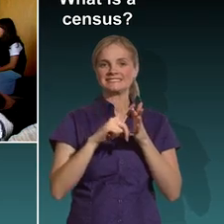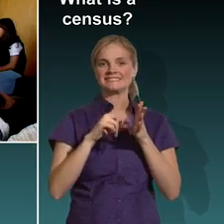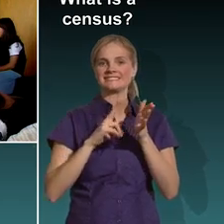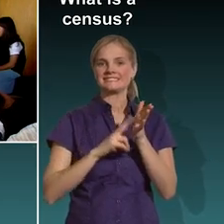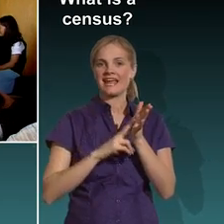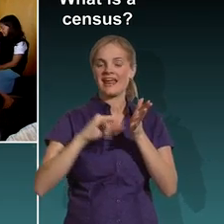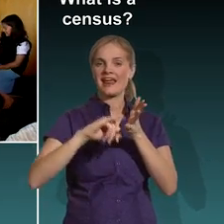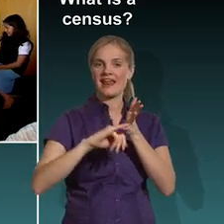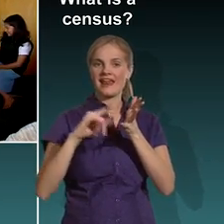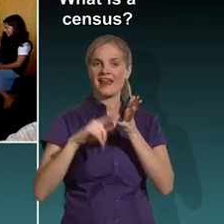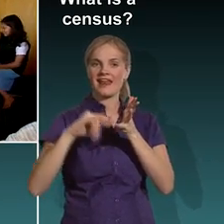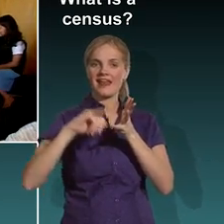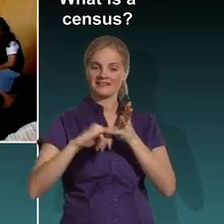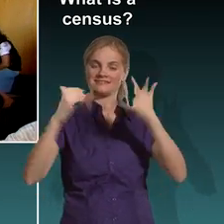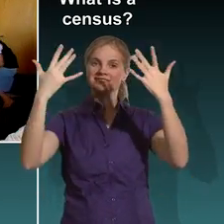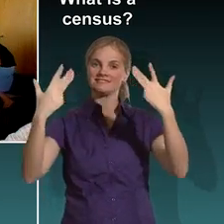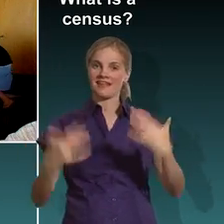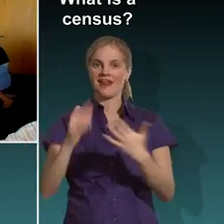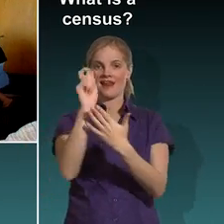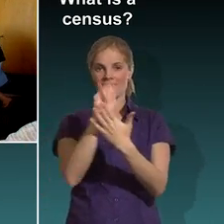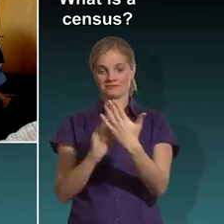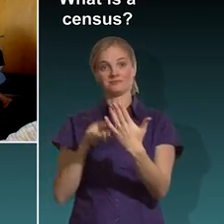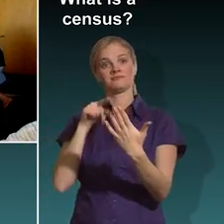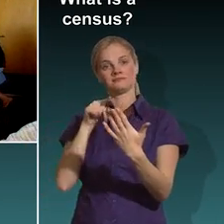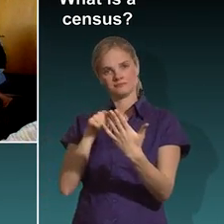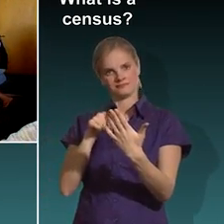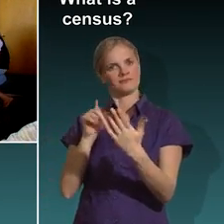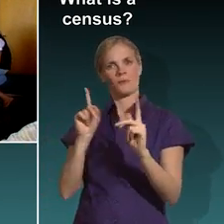The information comes from the census.